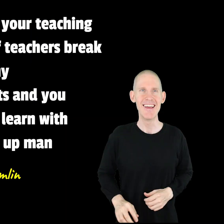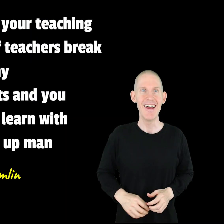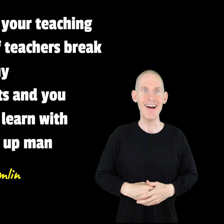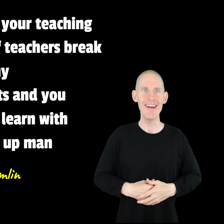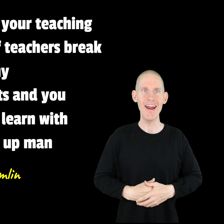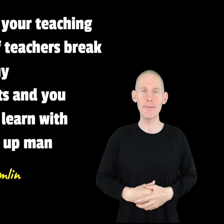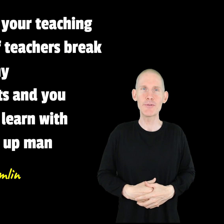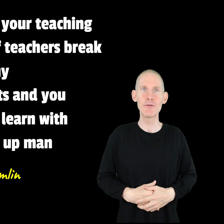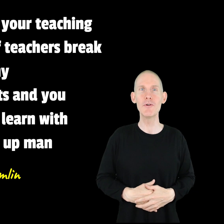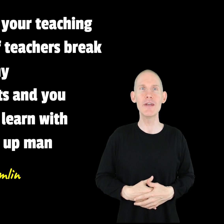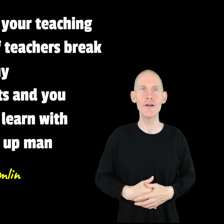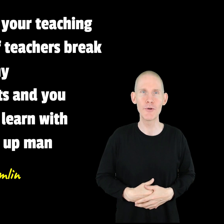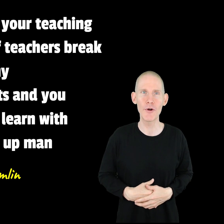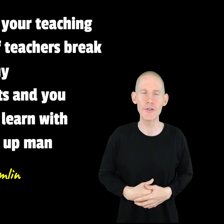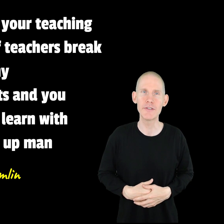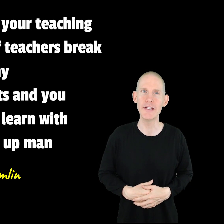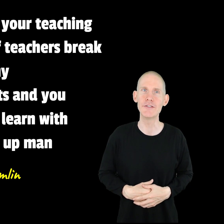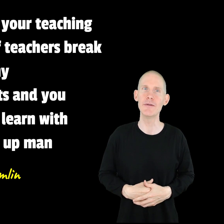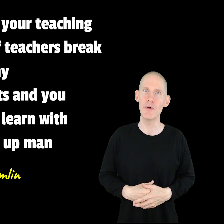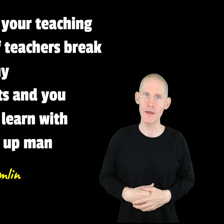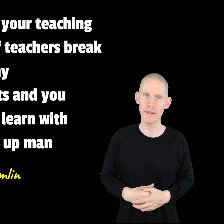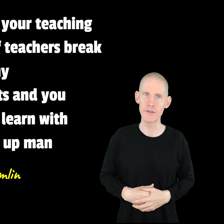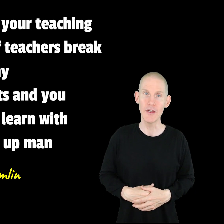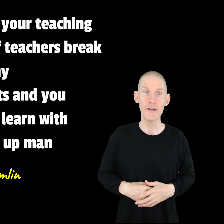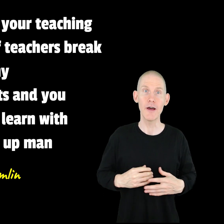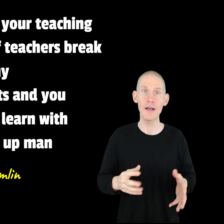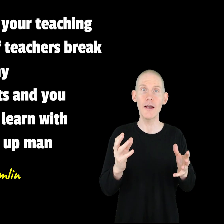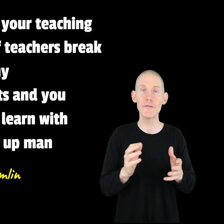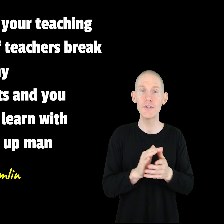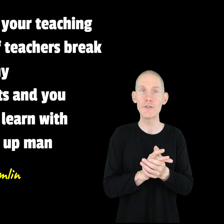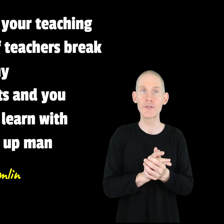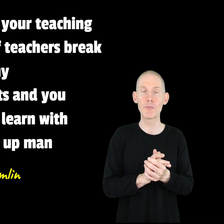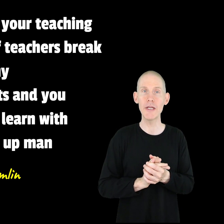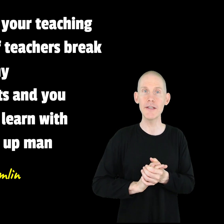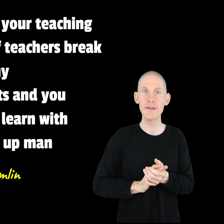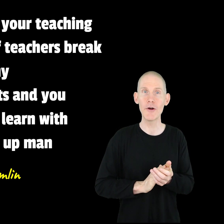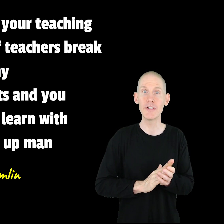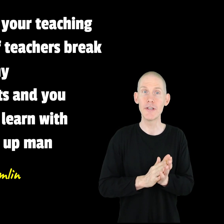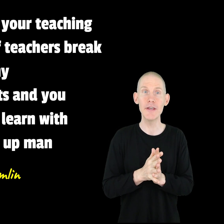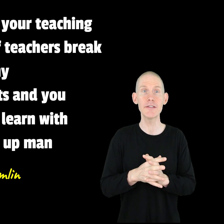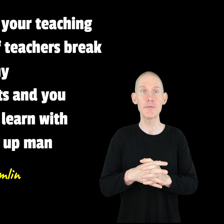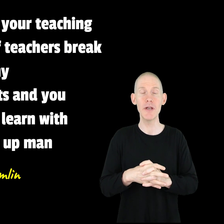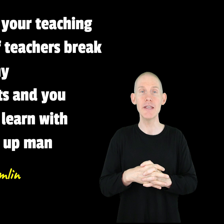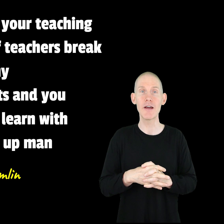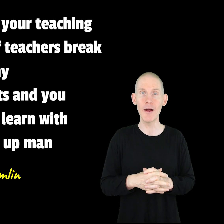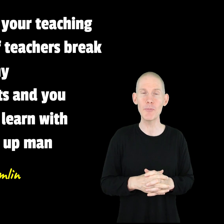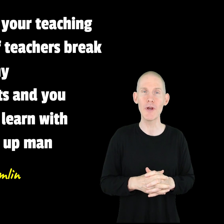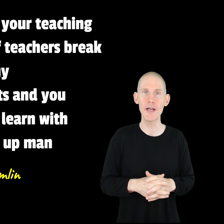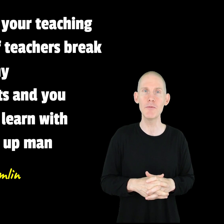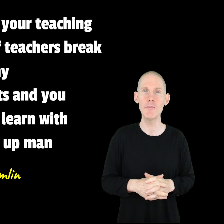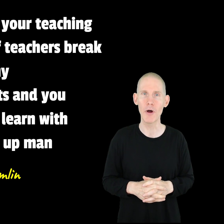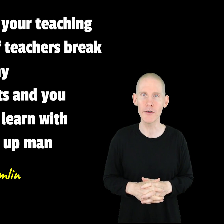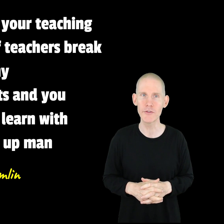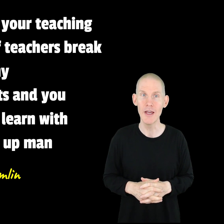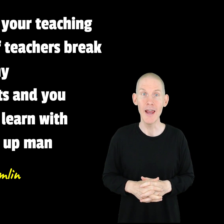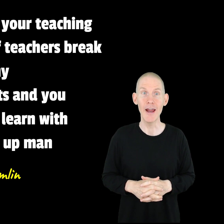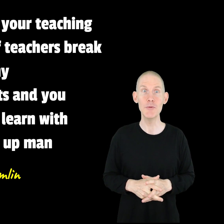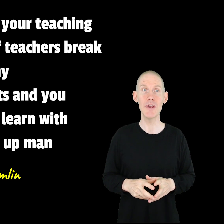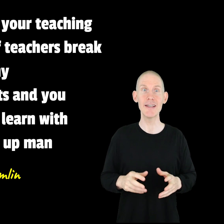I absolutely adore your teaching methods. Not a lot of teachers break it down into this many comprehensible parts, and you make it